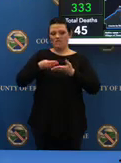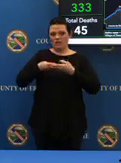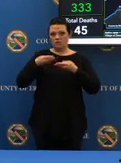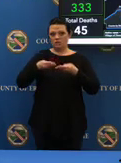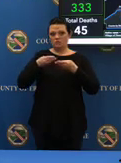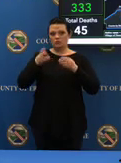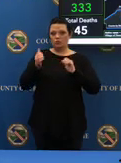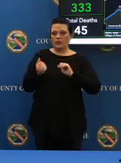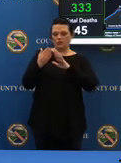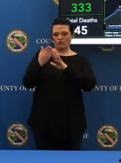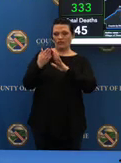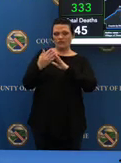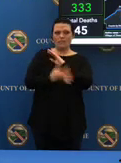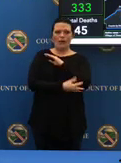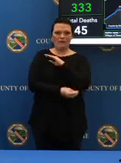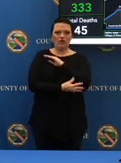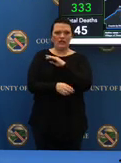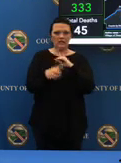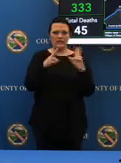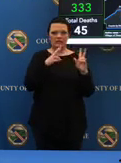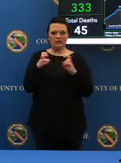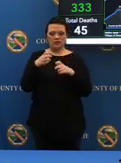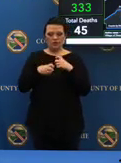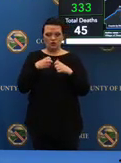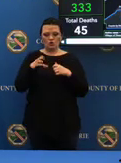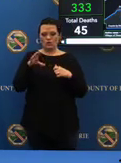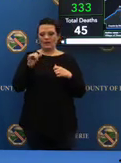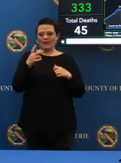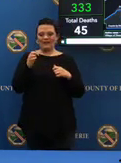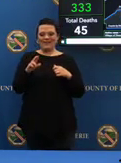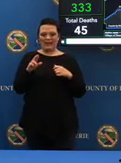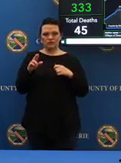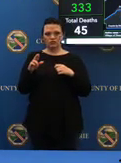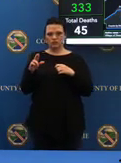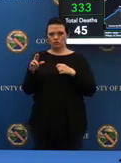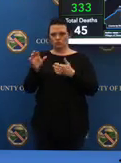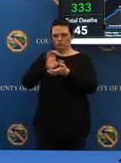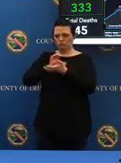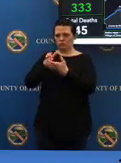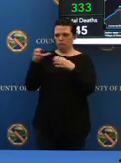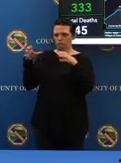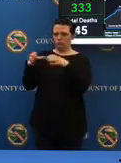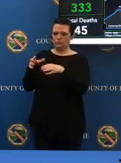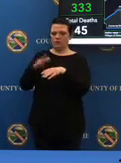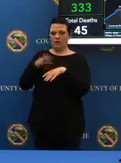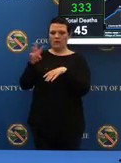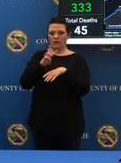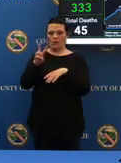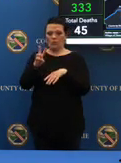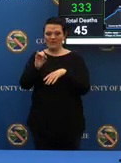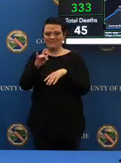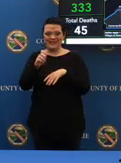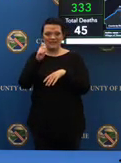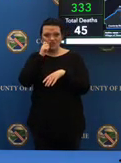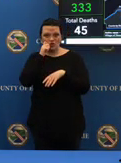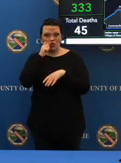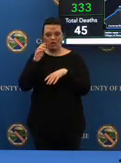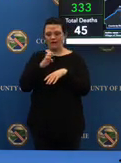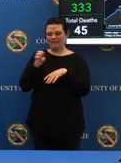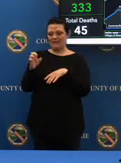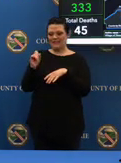poverty issues, as well as the cancer cluster on the east side of Buffalo and the west side of Cheektowaga. I have been in touch